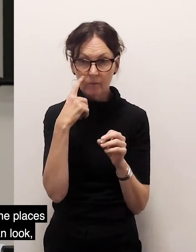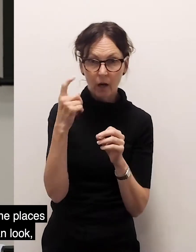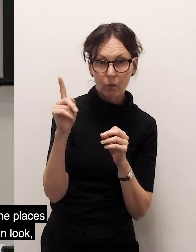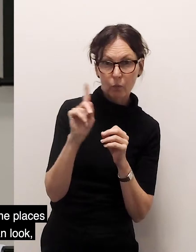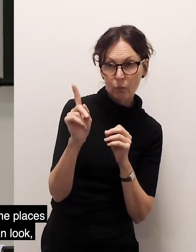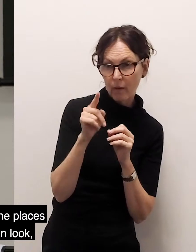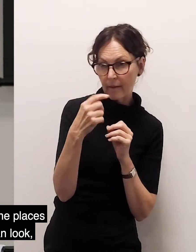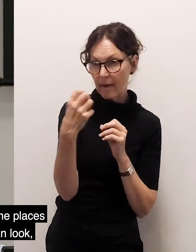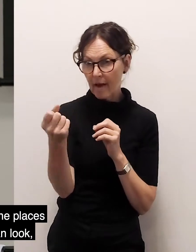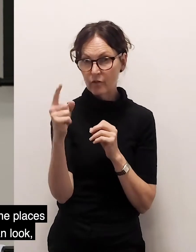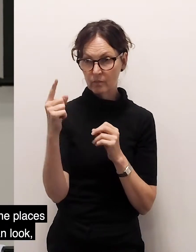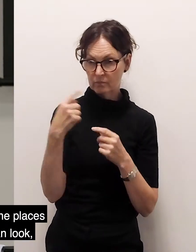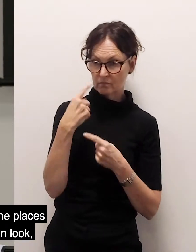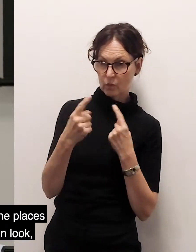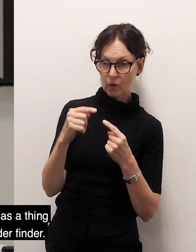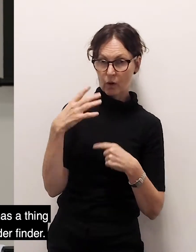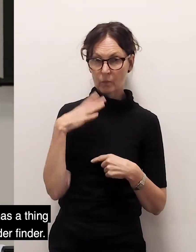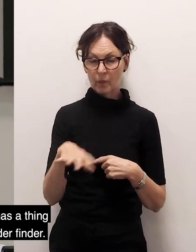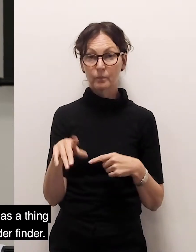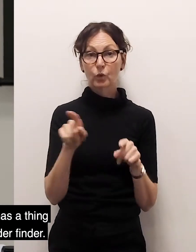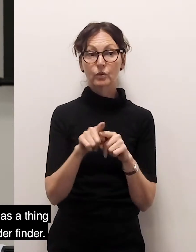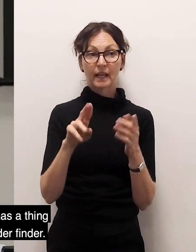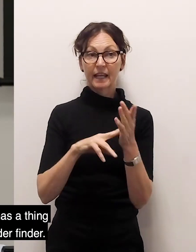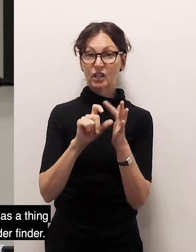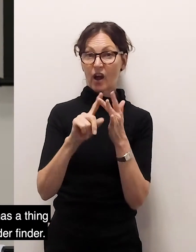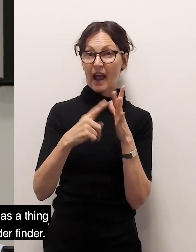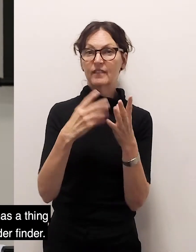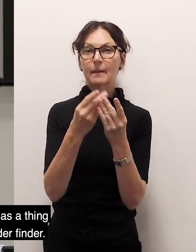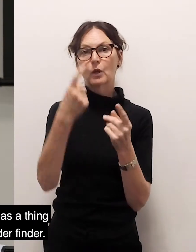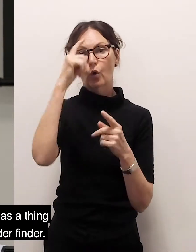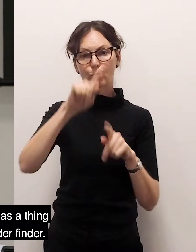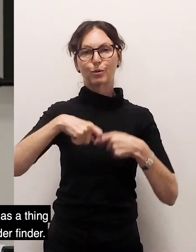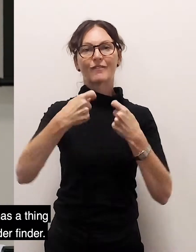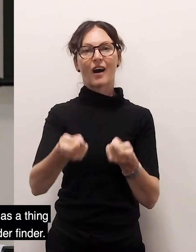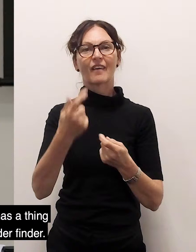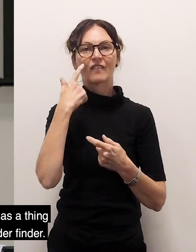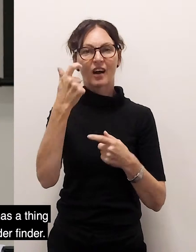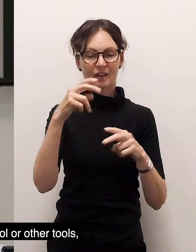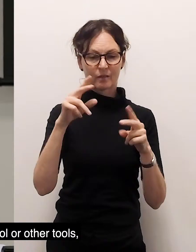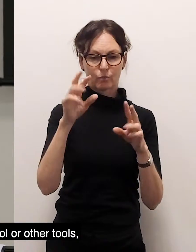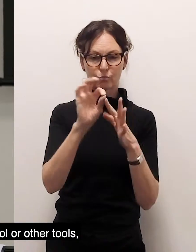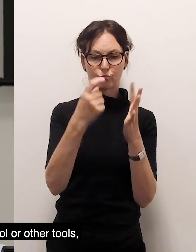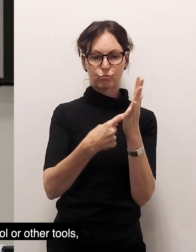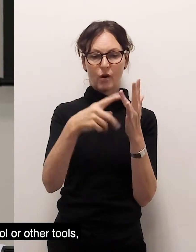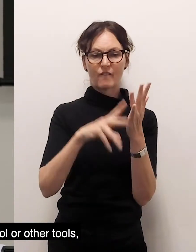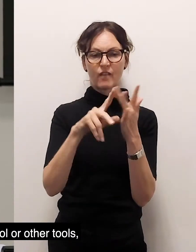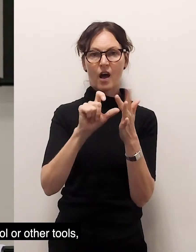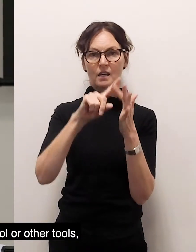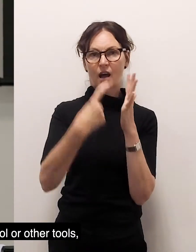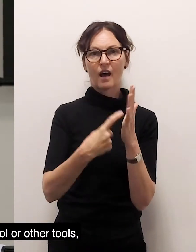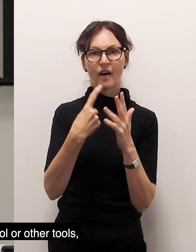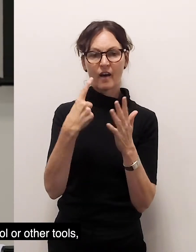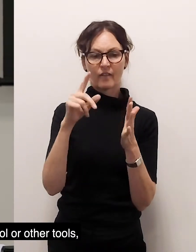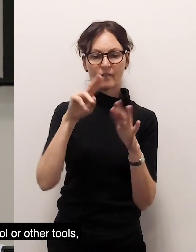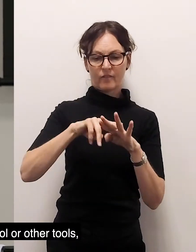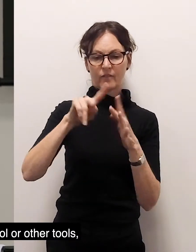and there's online places where you can look. Even the NDIS has a thing called the Provider Finder. So you can use that